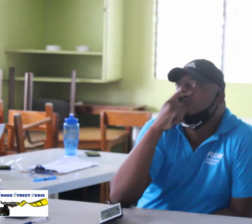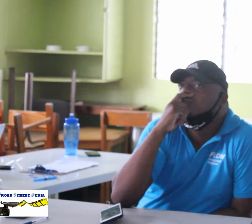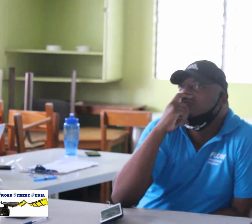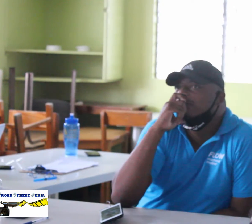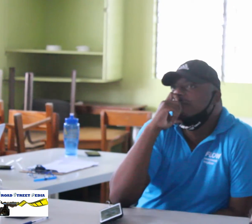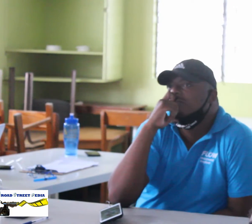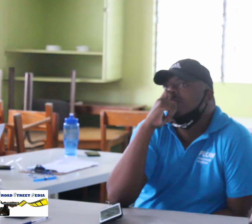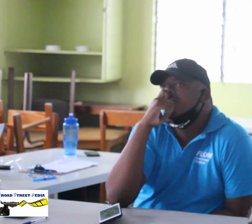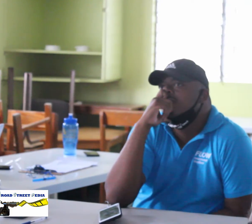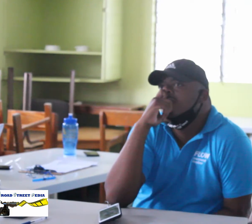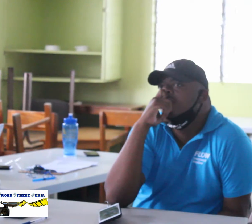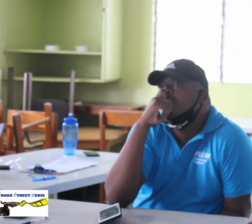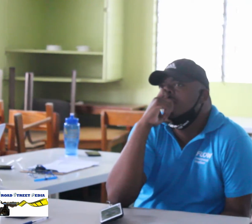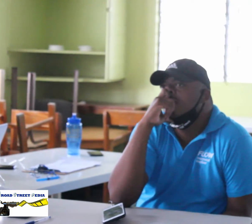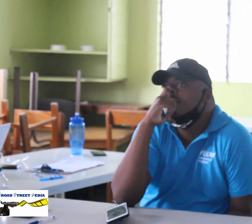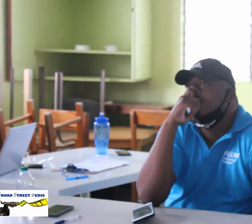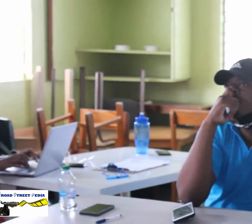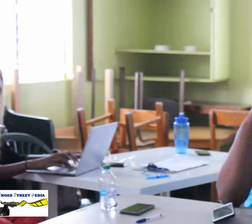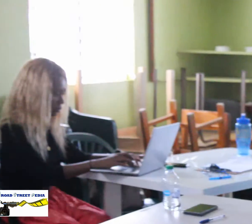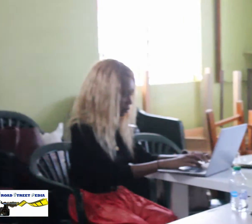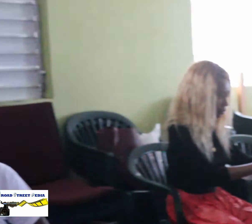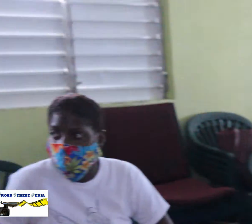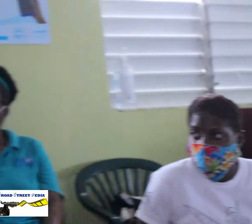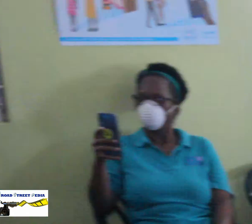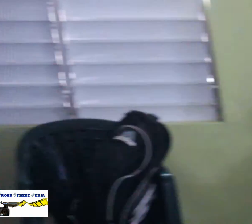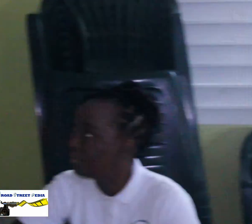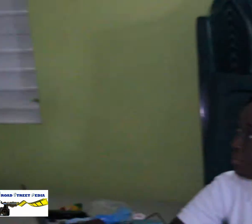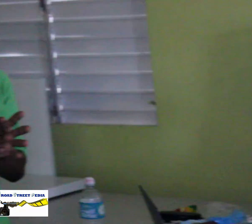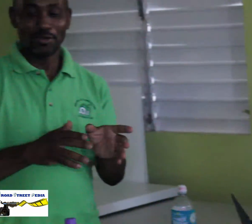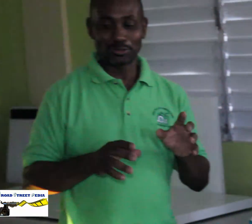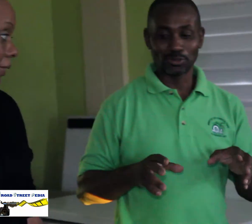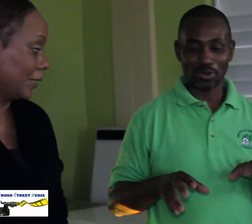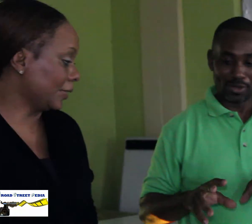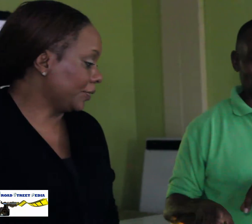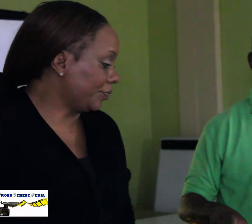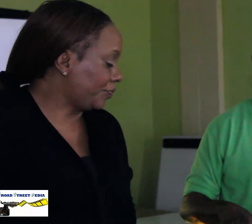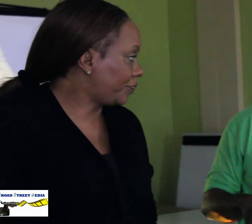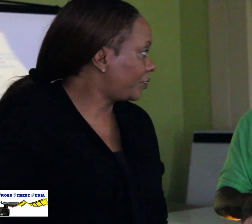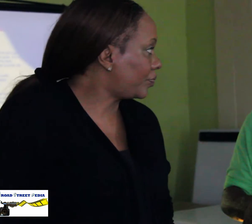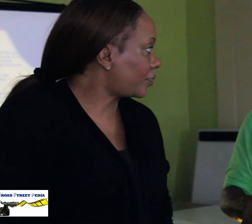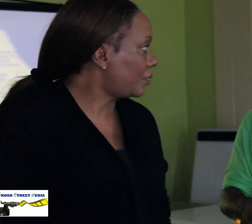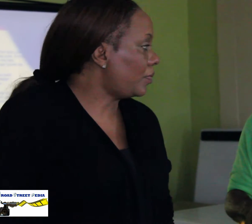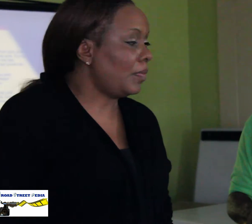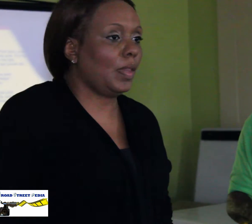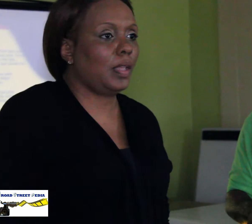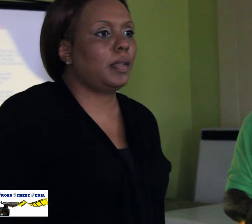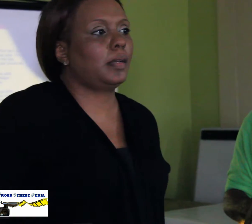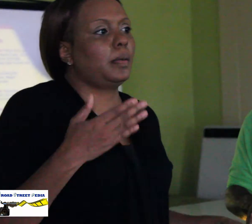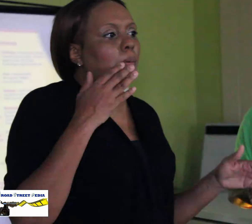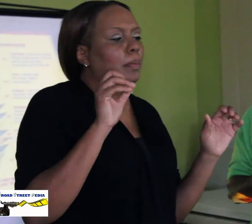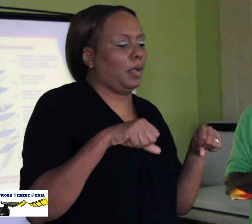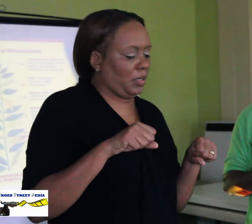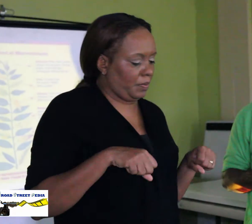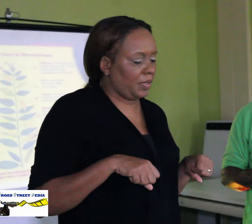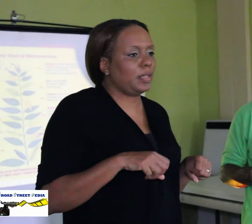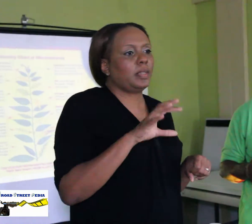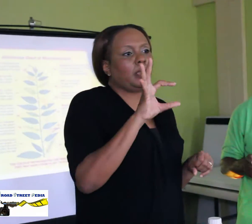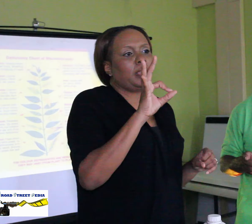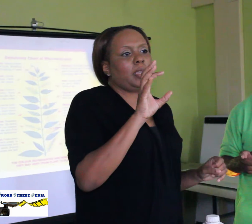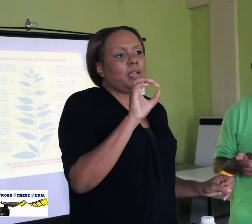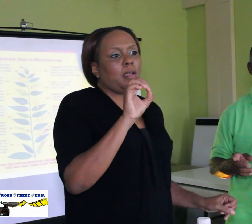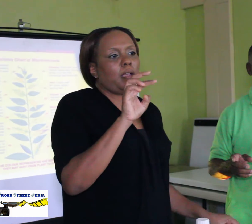but that has been slow in coming, whatever he's growing in there. So I would think it's a fertilizer, but what we could